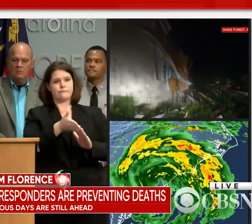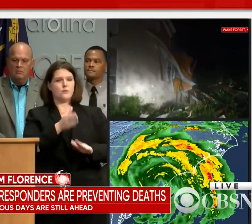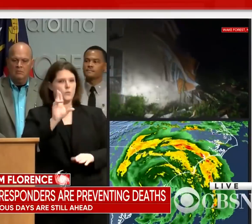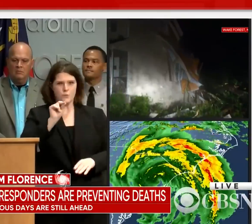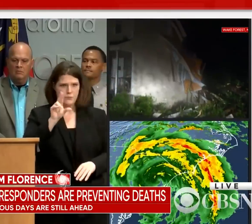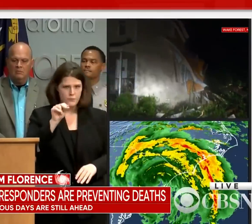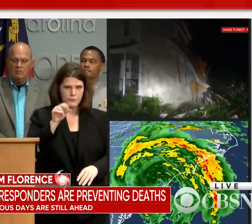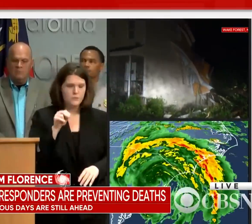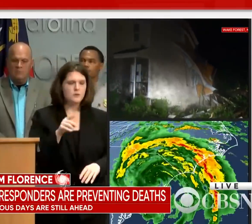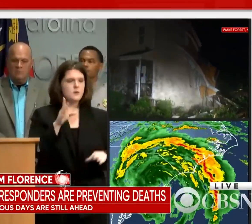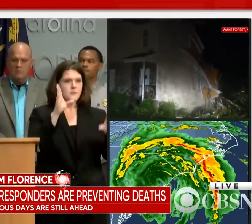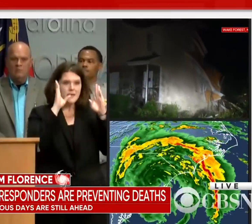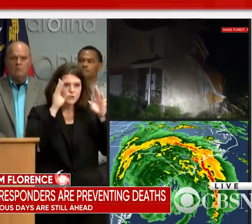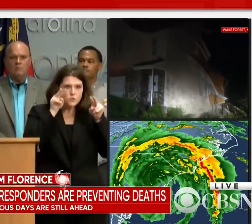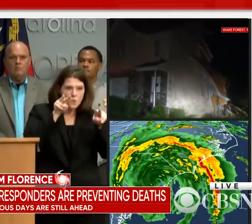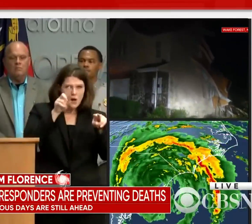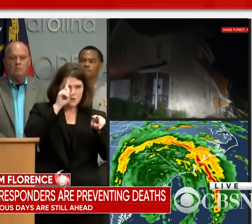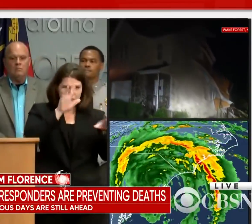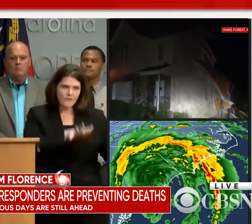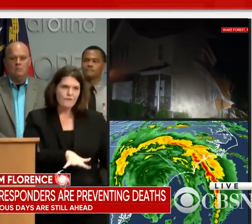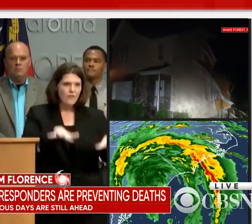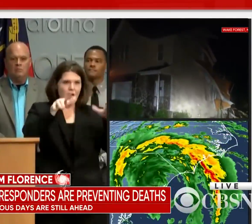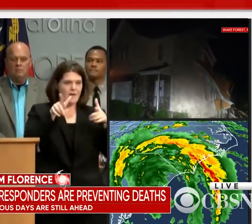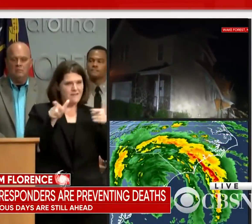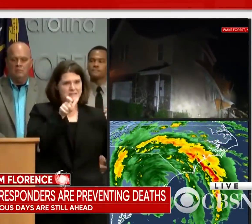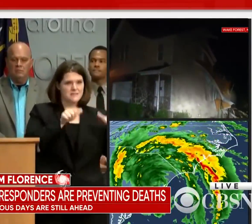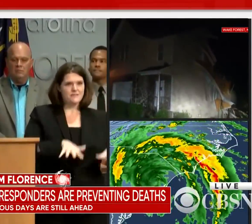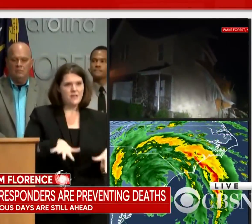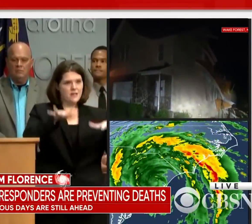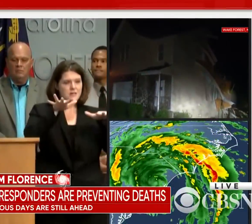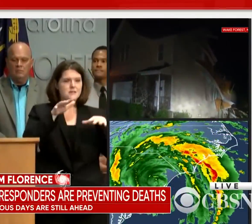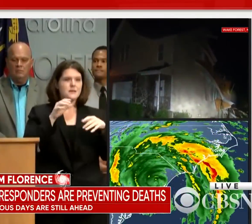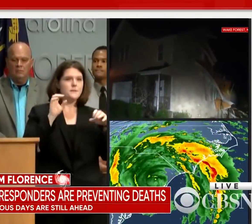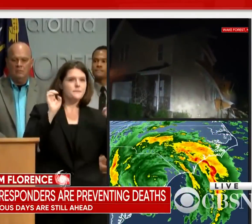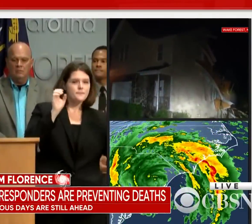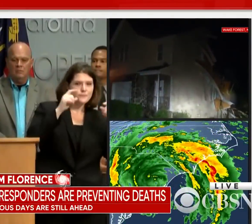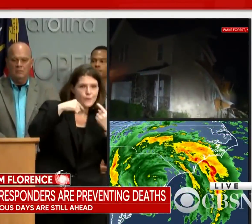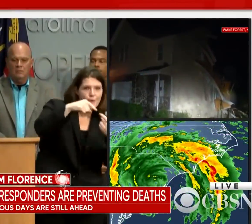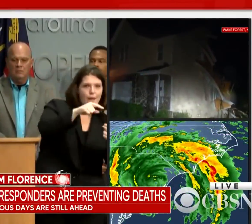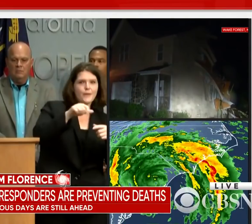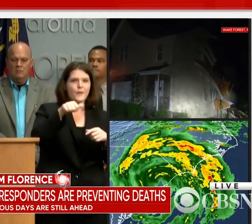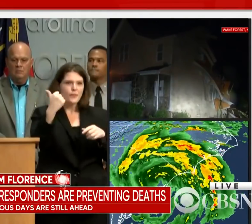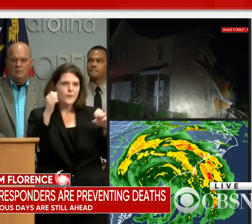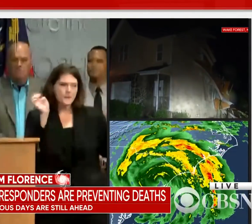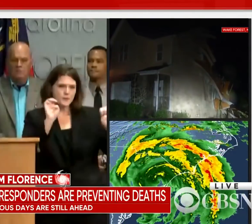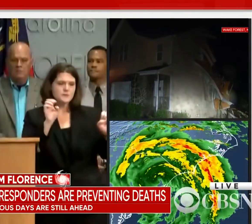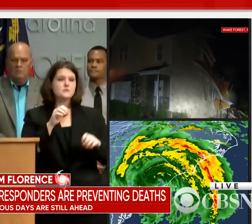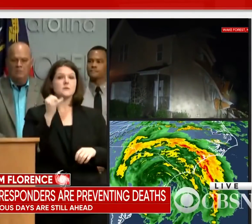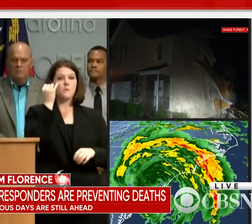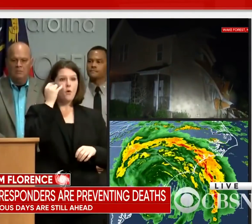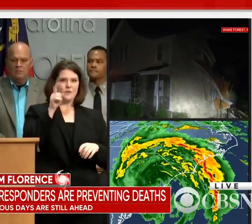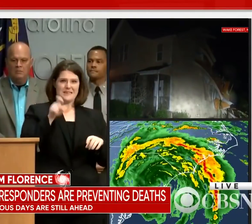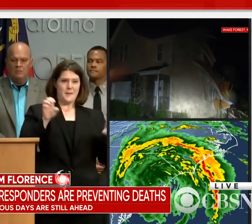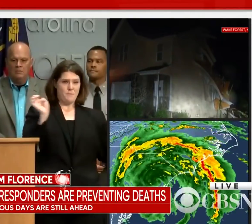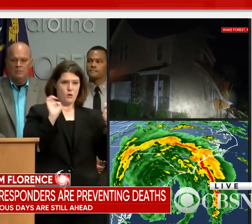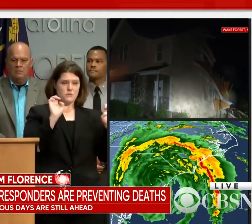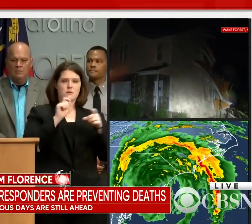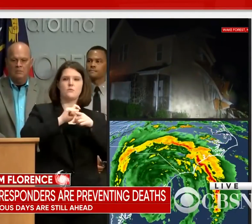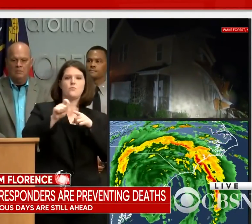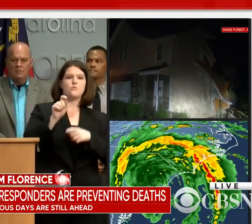floods, tornadoes, high winds. And if you need non-emergency help, dial